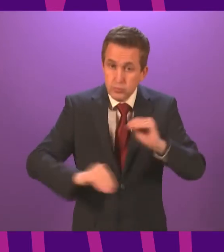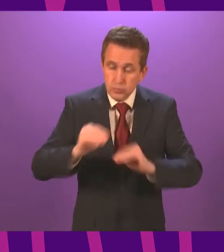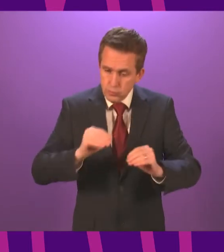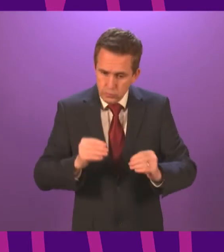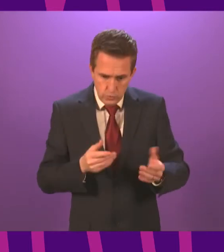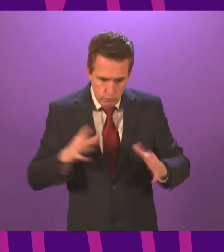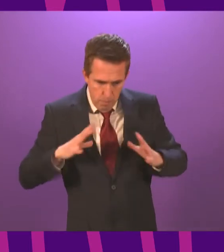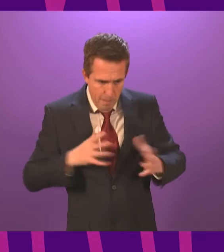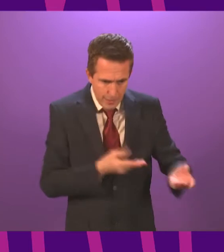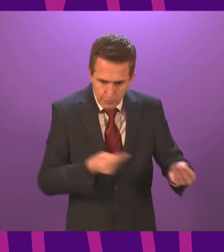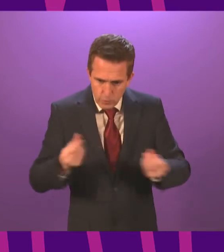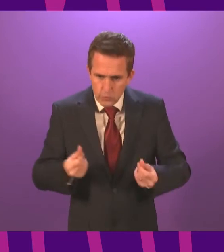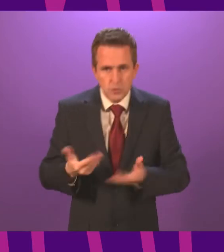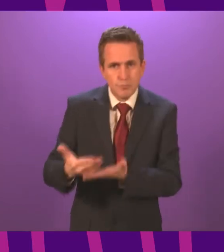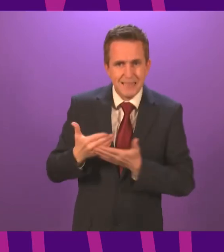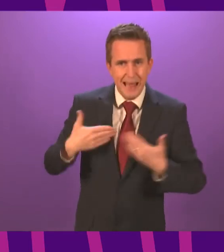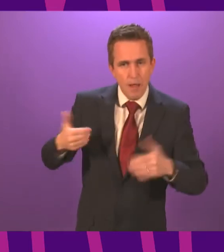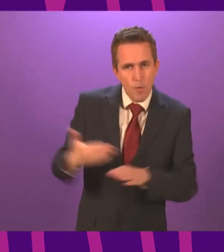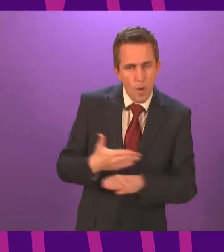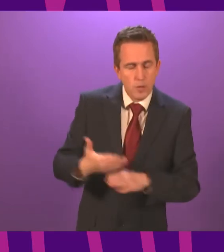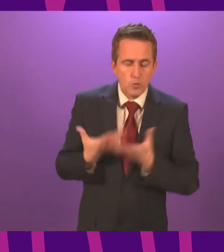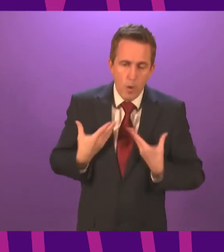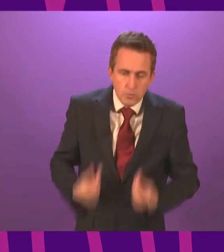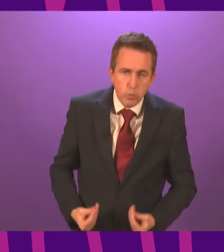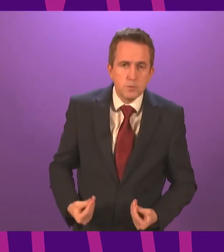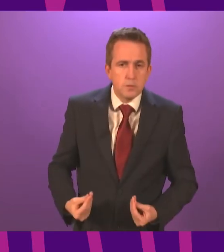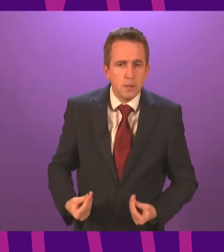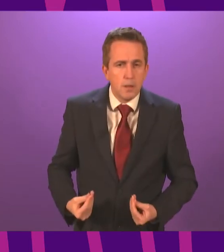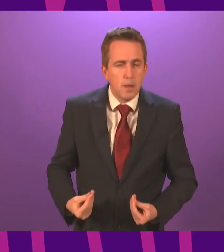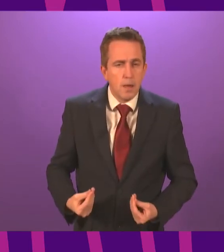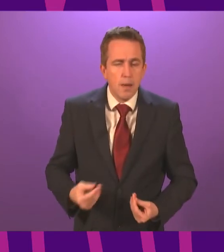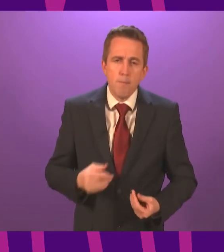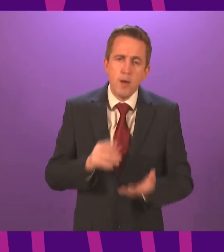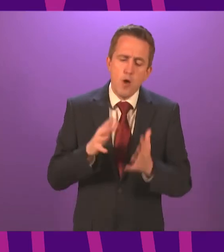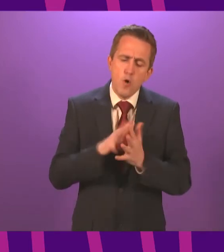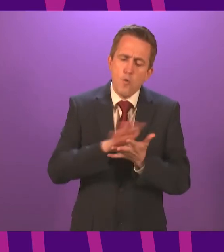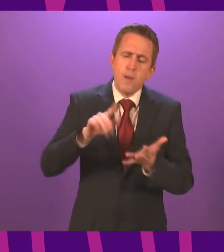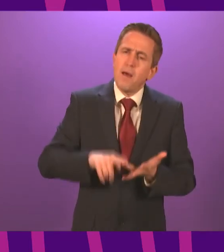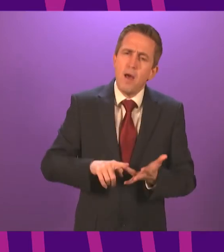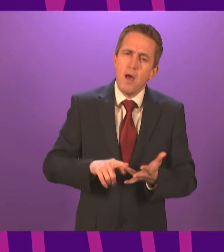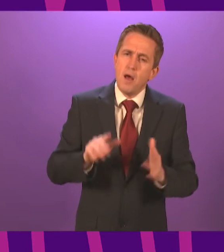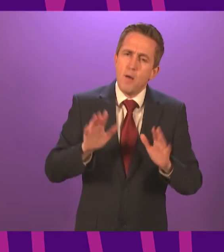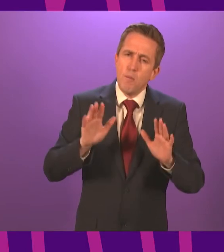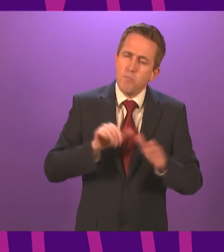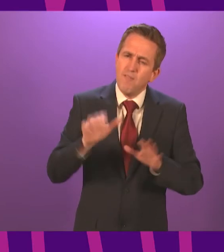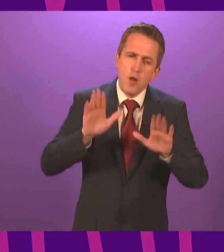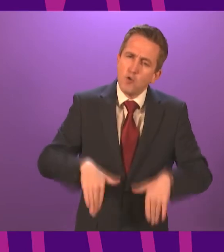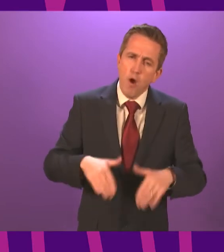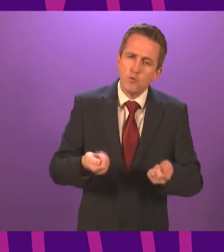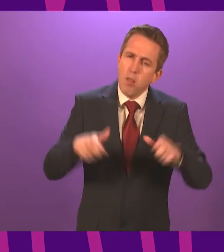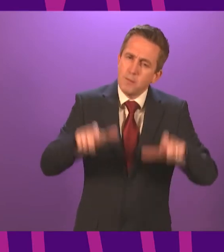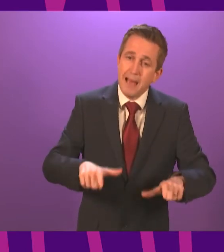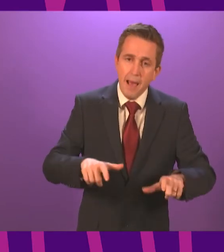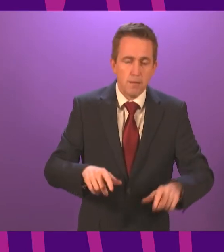your resources, protect your health workers who are exhausted, but by and large, we would rather not do it. But we